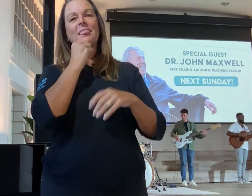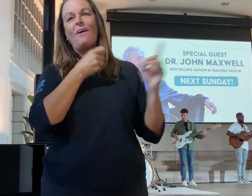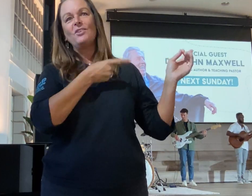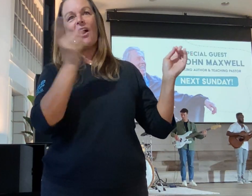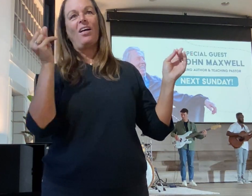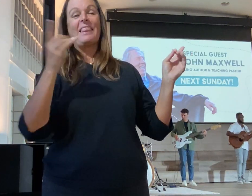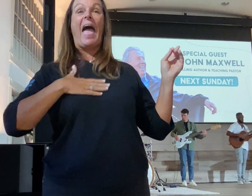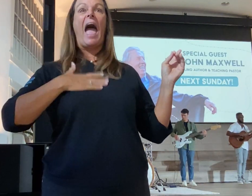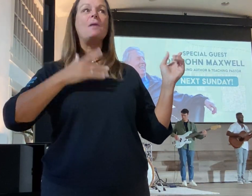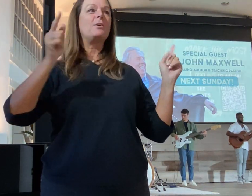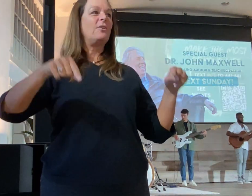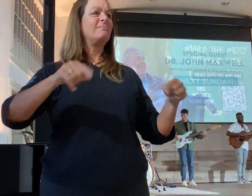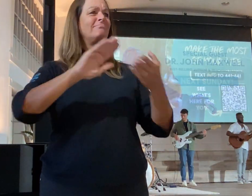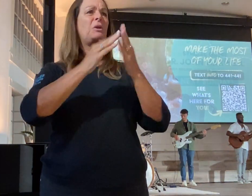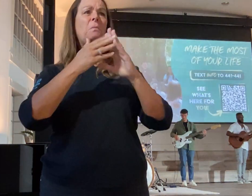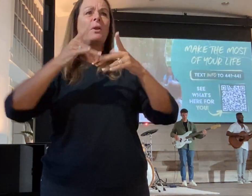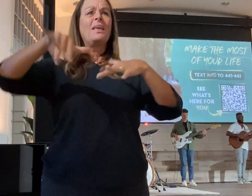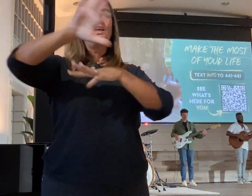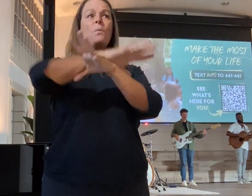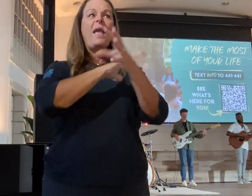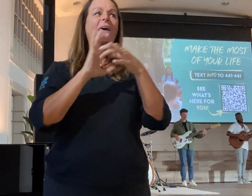glad that you were here. Love.